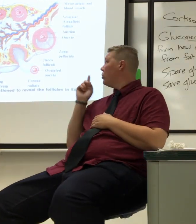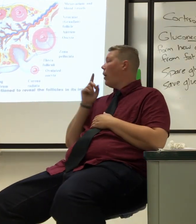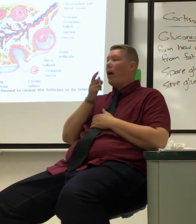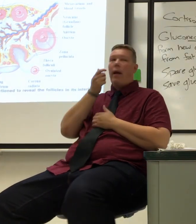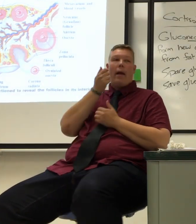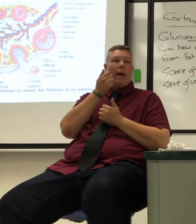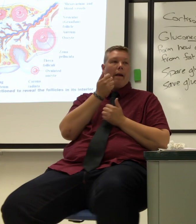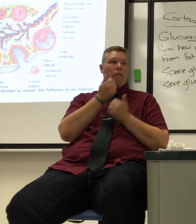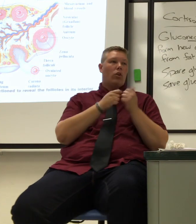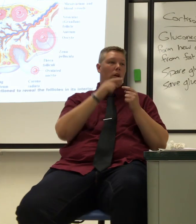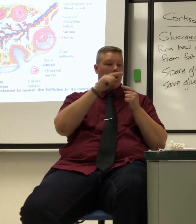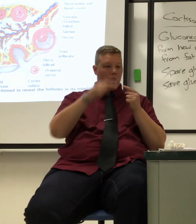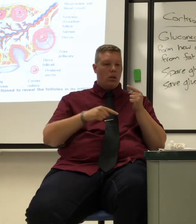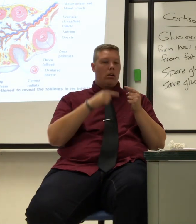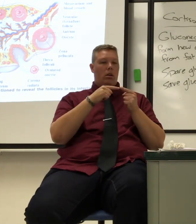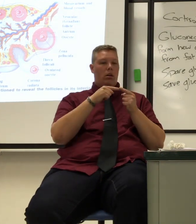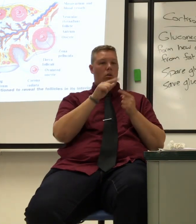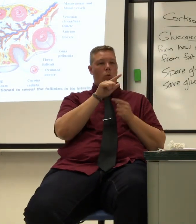28 days,